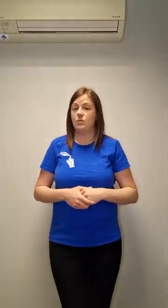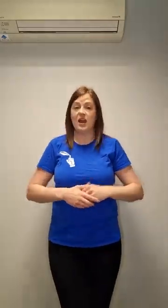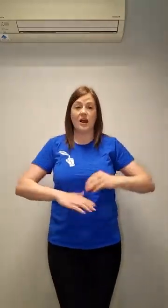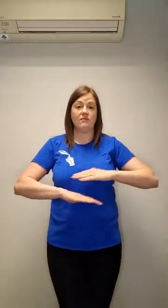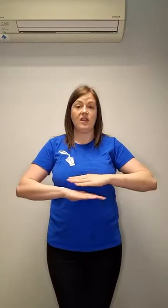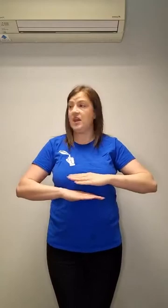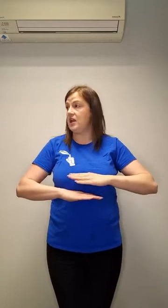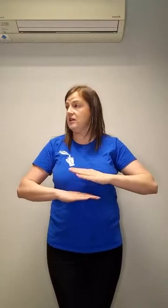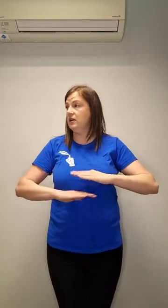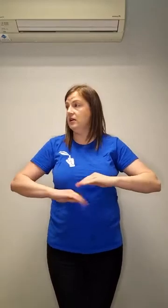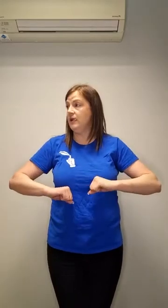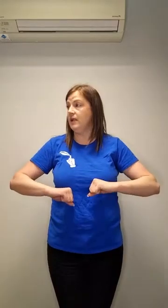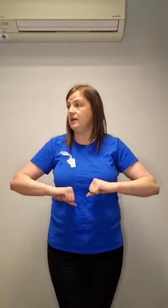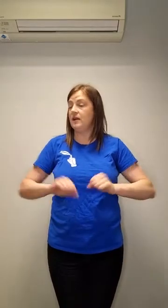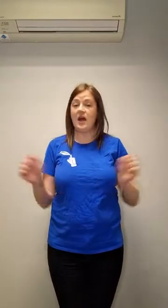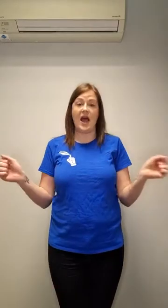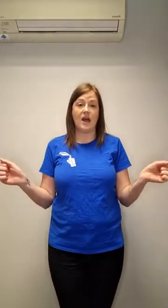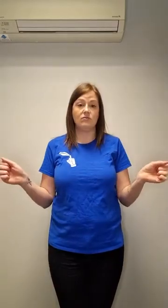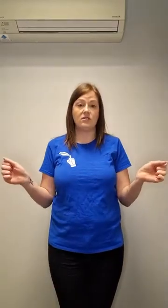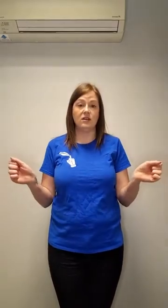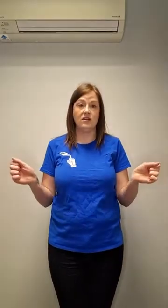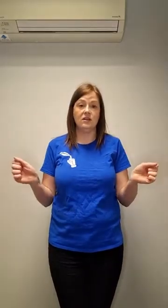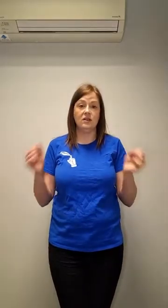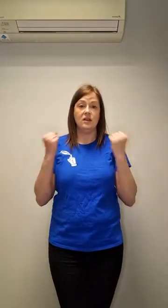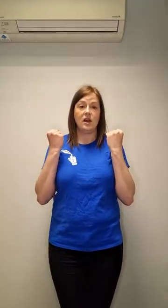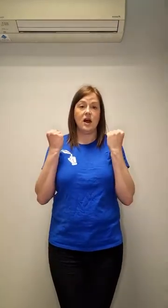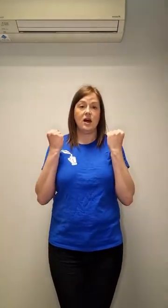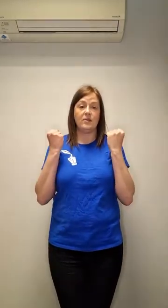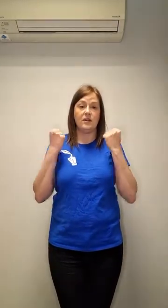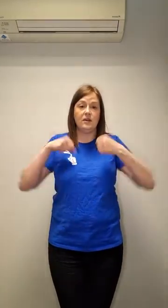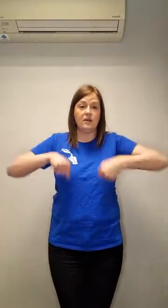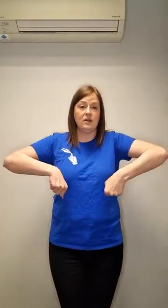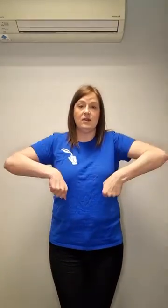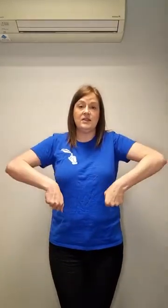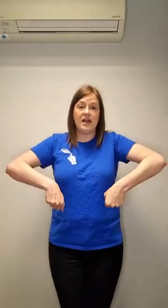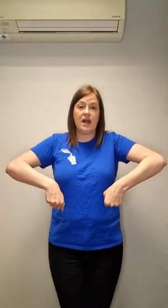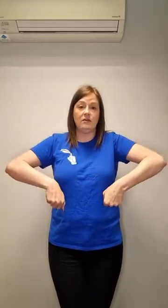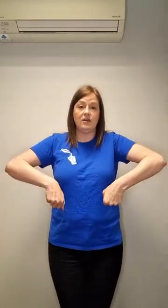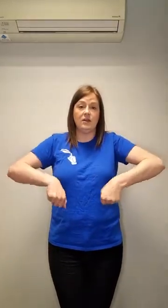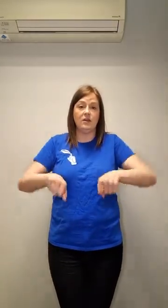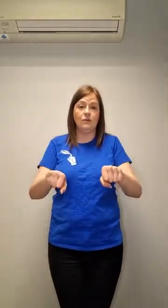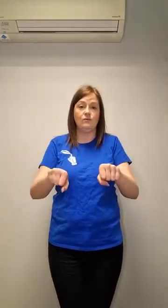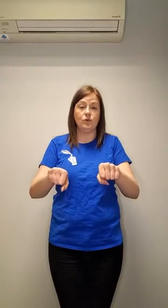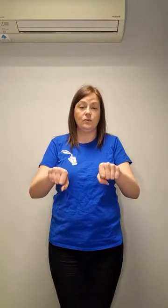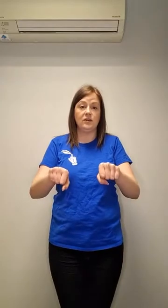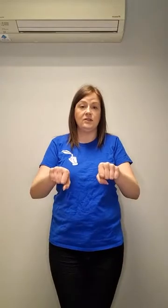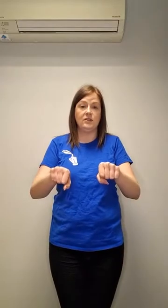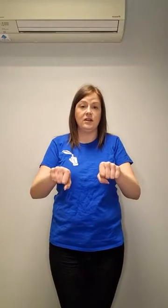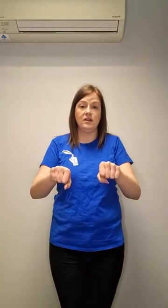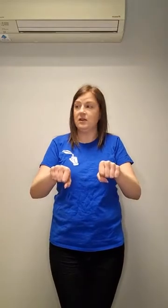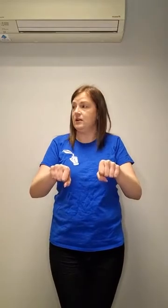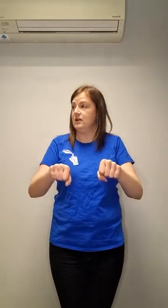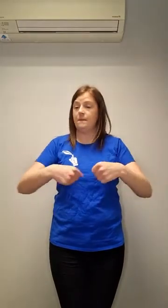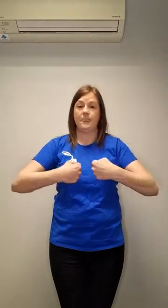we have in, out, up, down, forwards